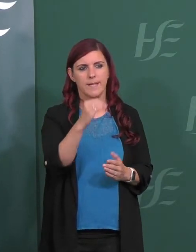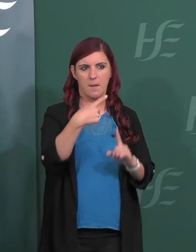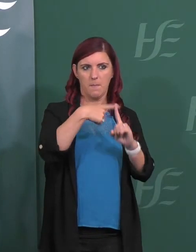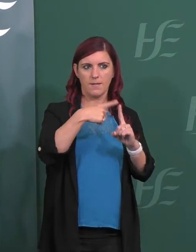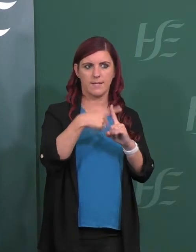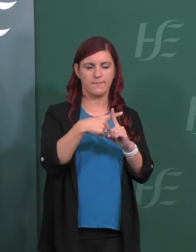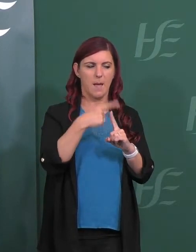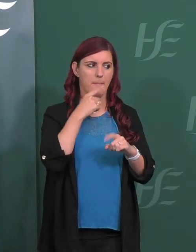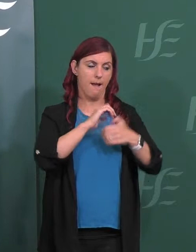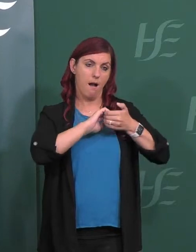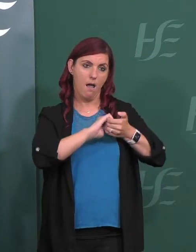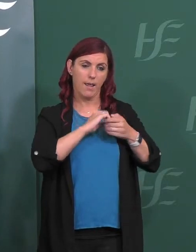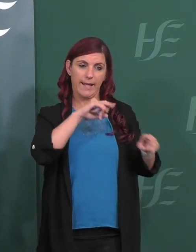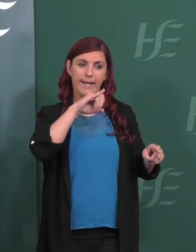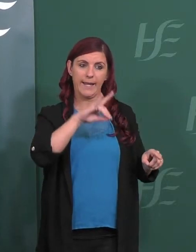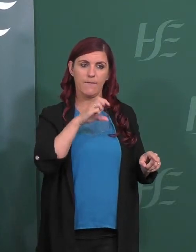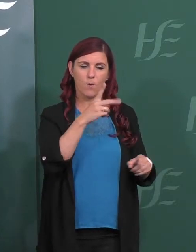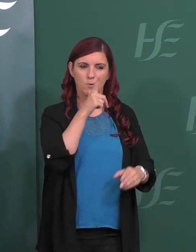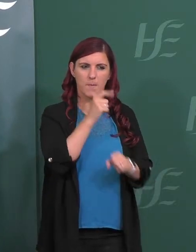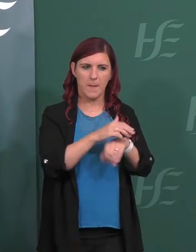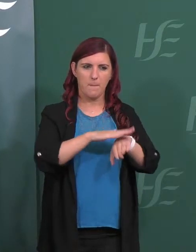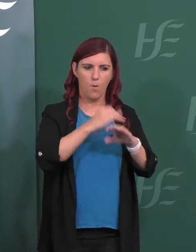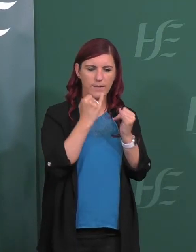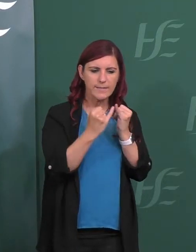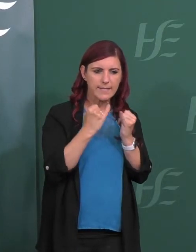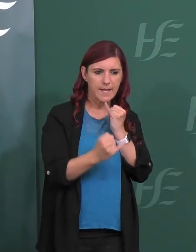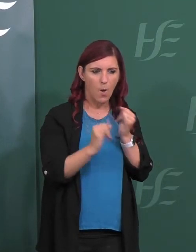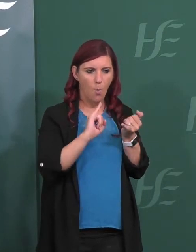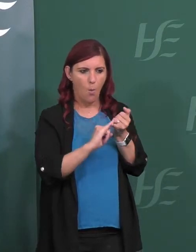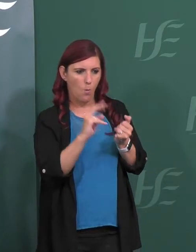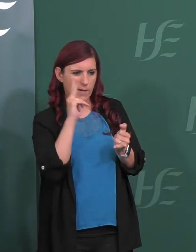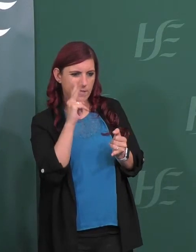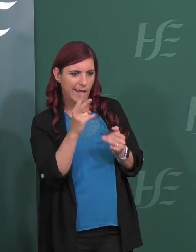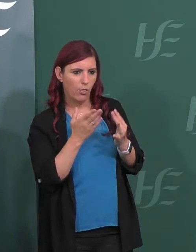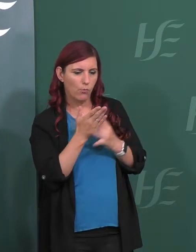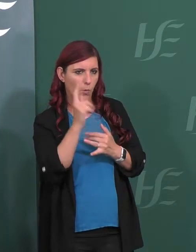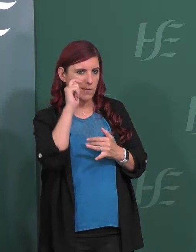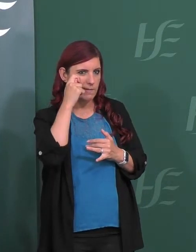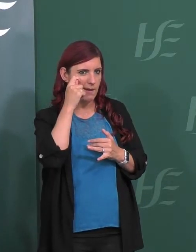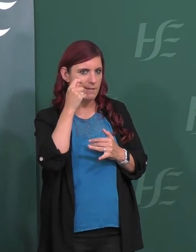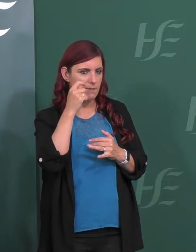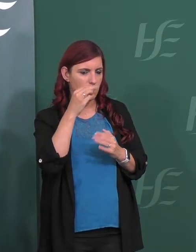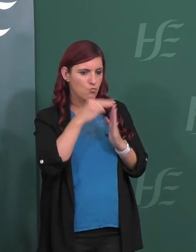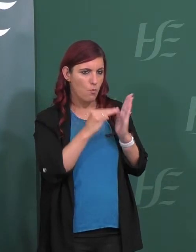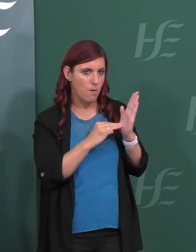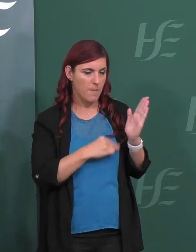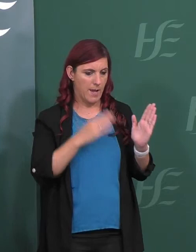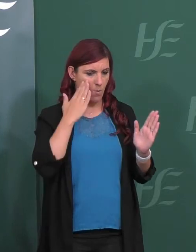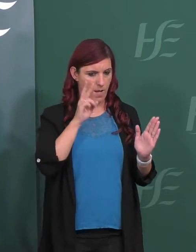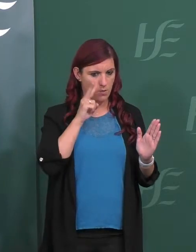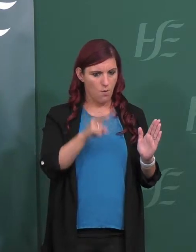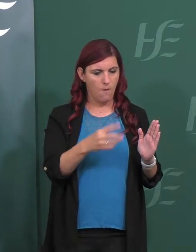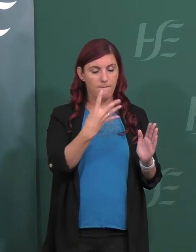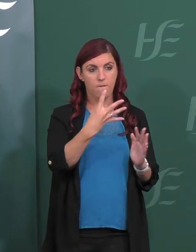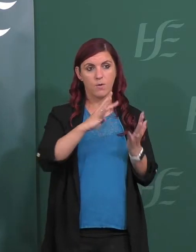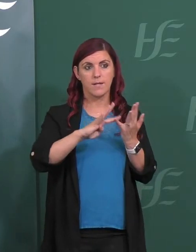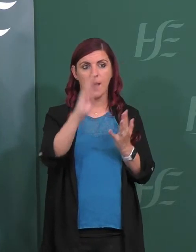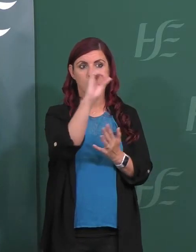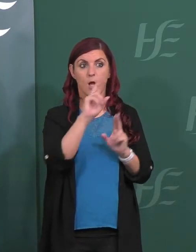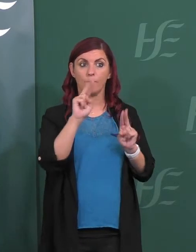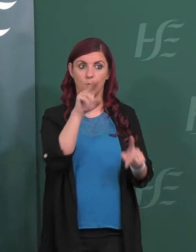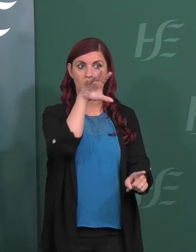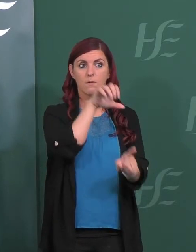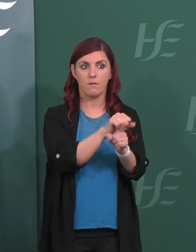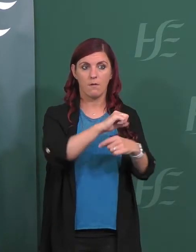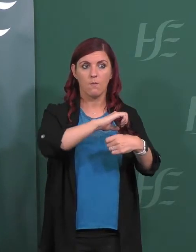you some more details on what we're seeing coming through on the testing. But one thing in particular coming through to myself, 49% of new